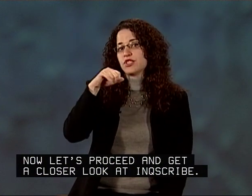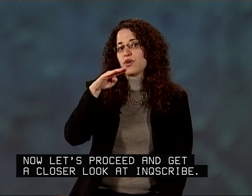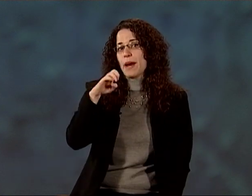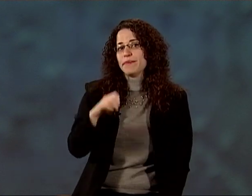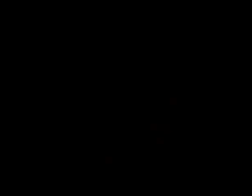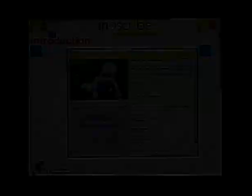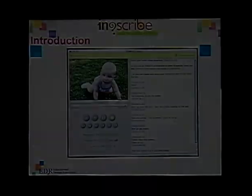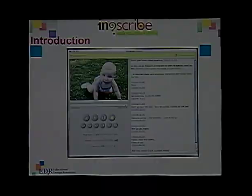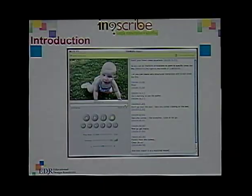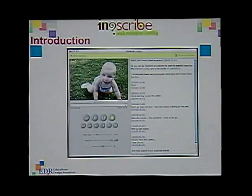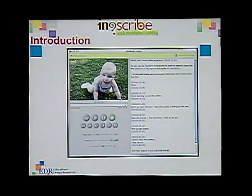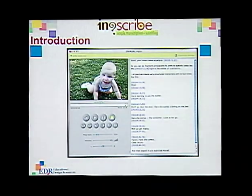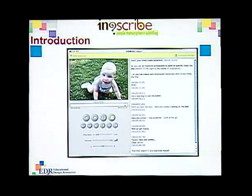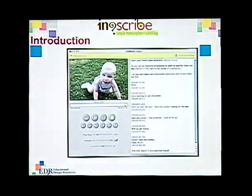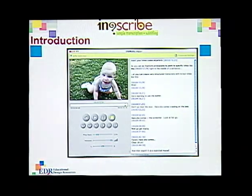InkScribe.